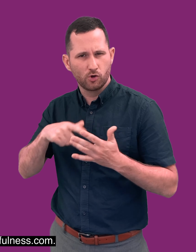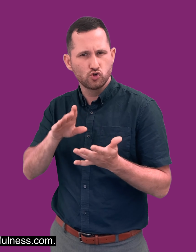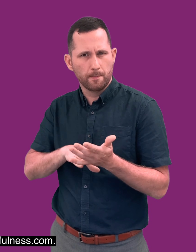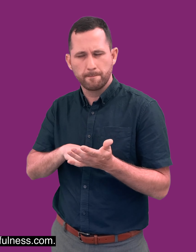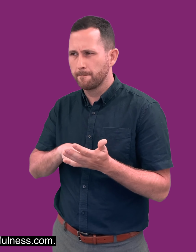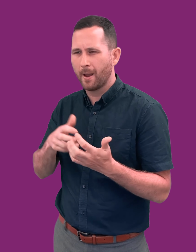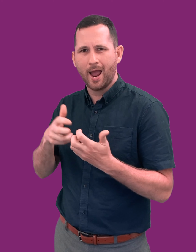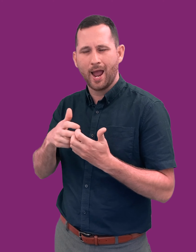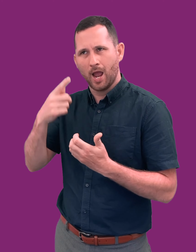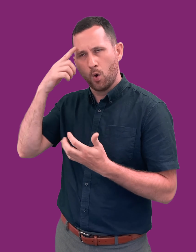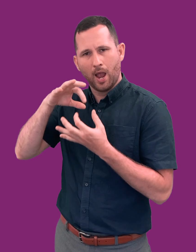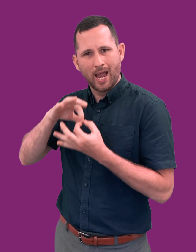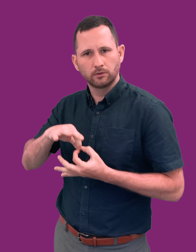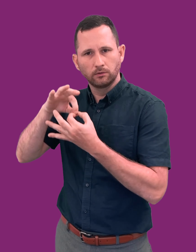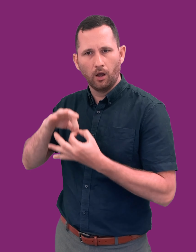pocketmindfulness.com.